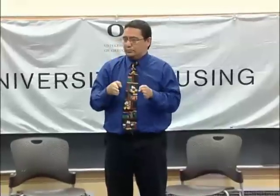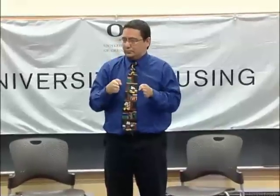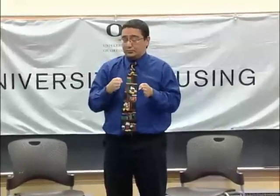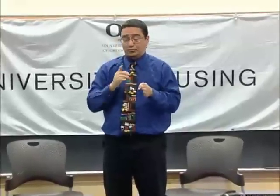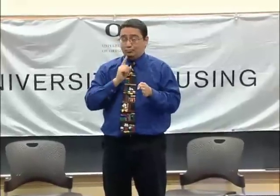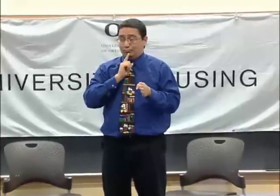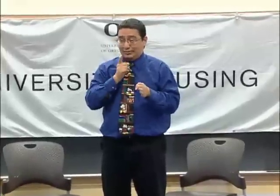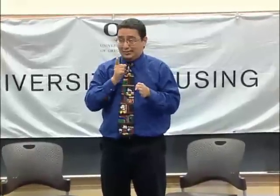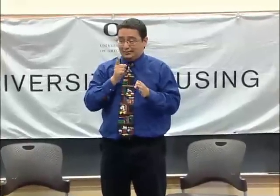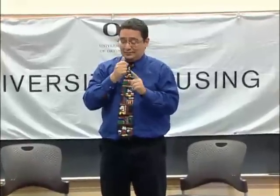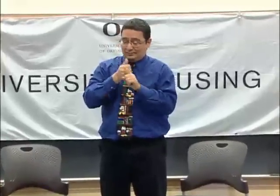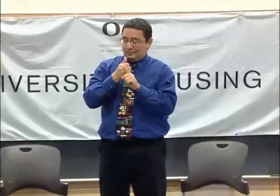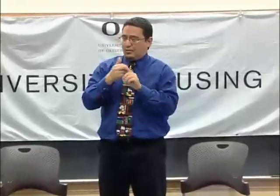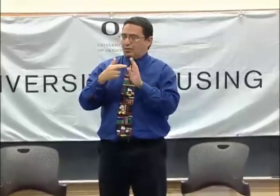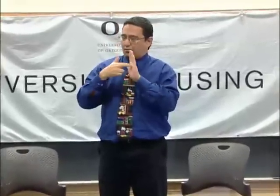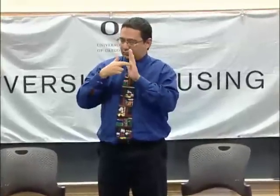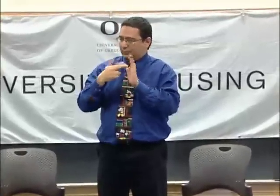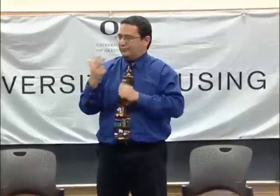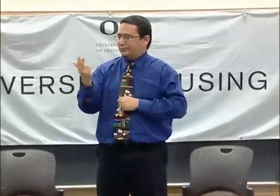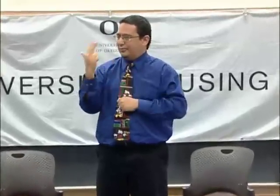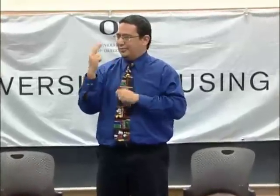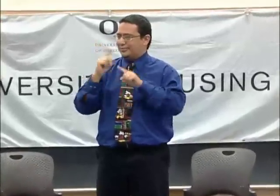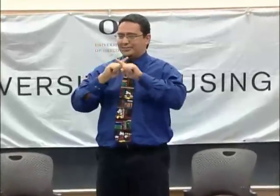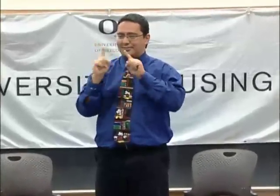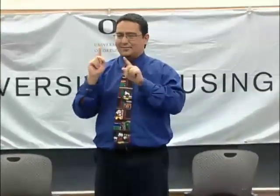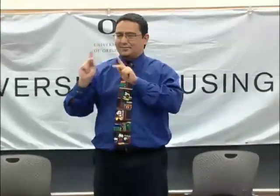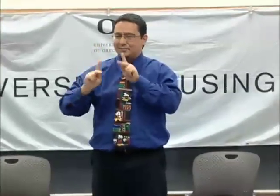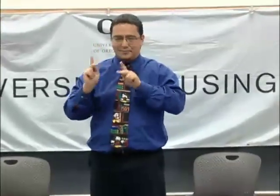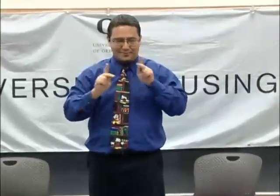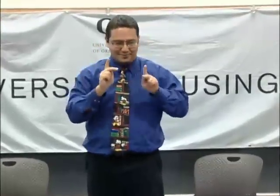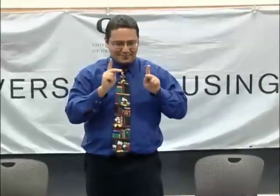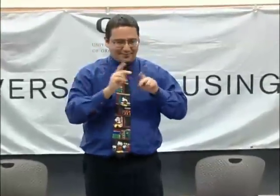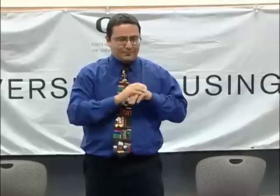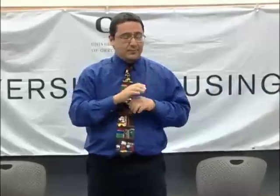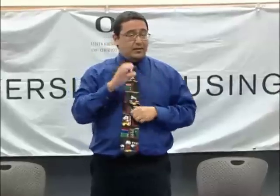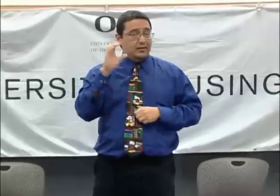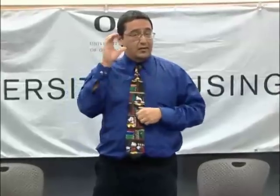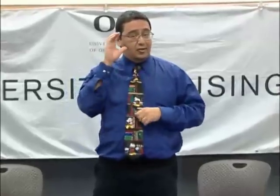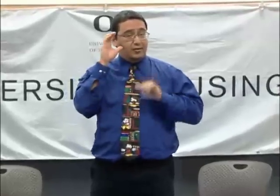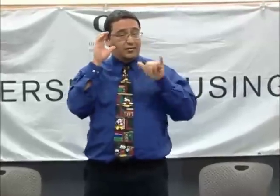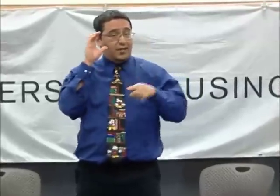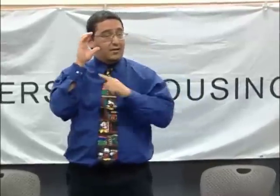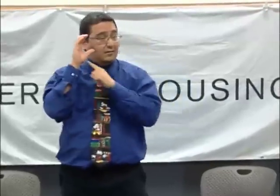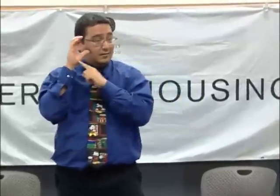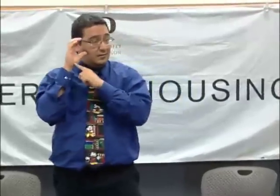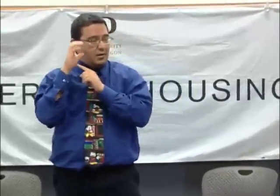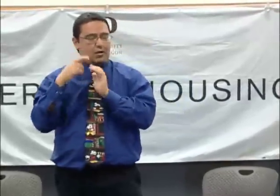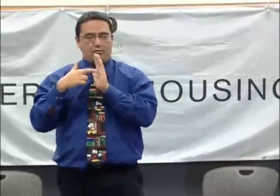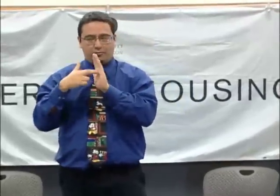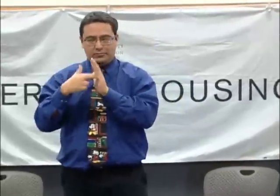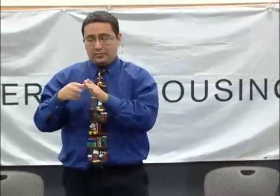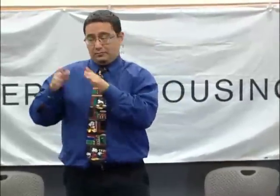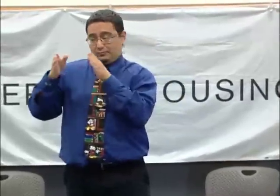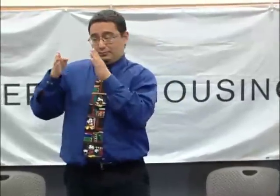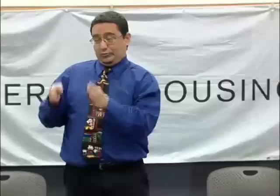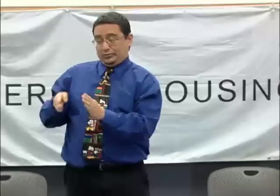represents one person, but really represents three people. Hear